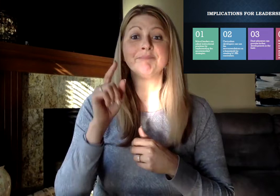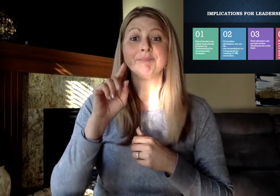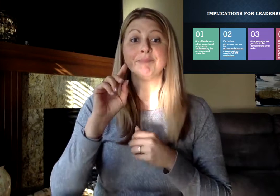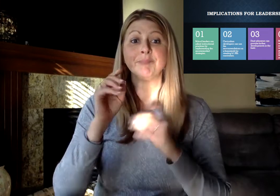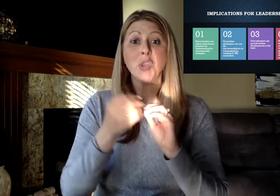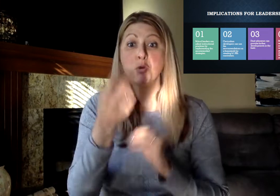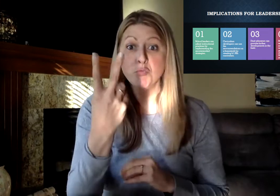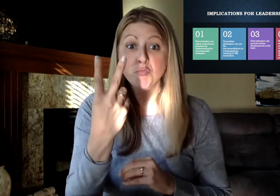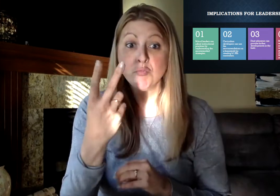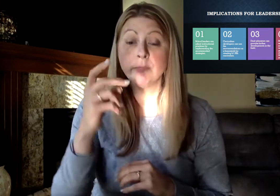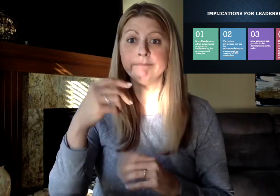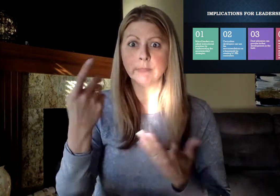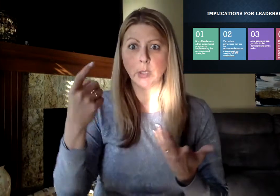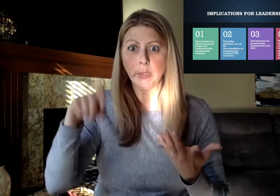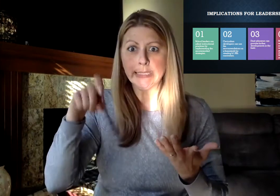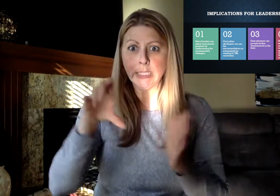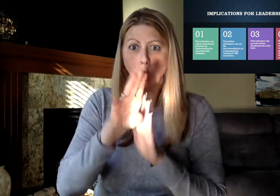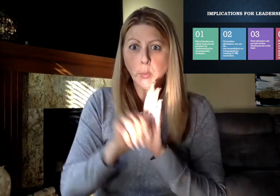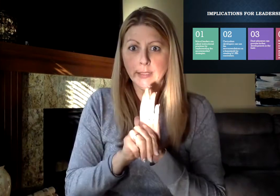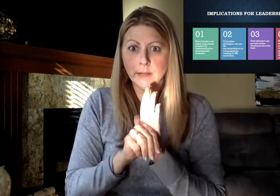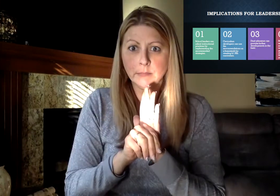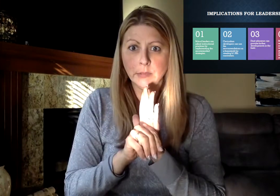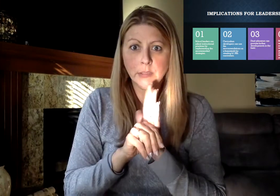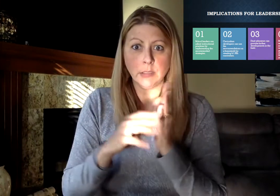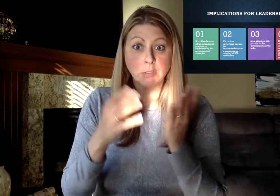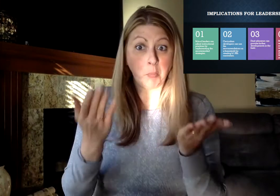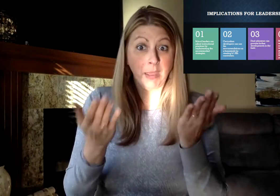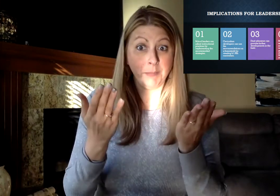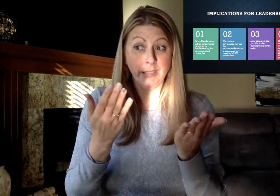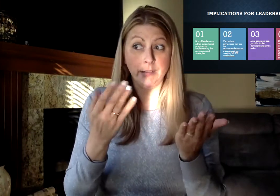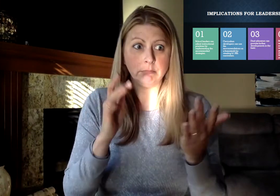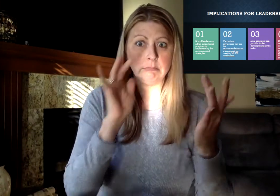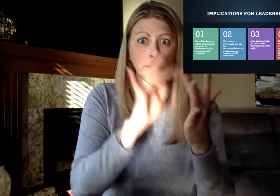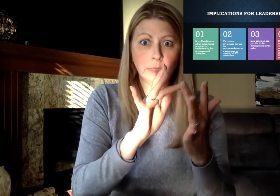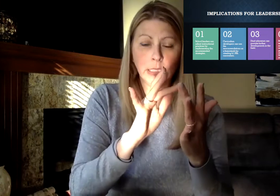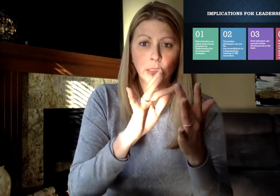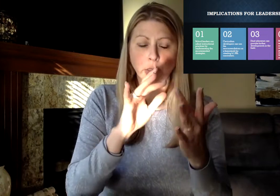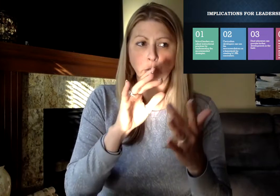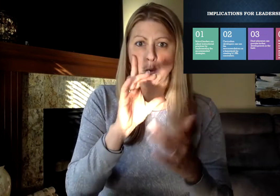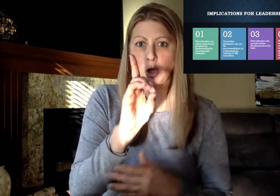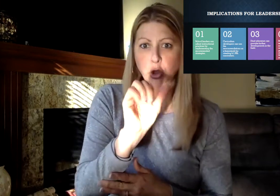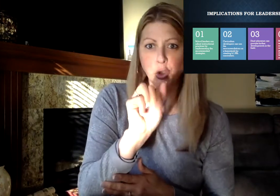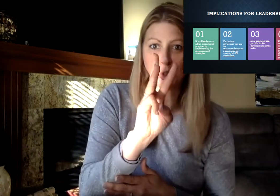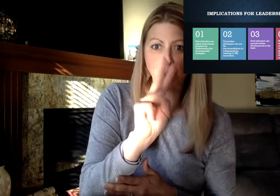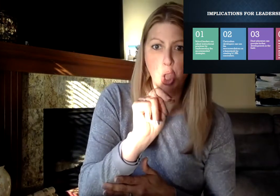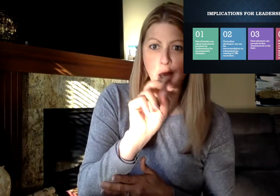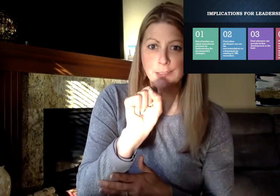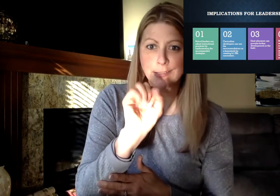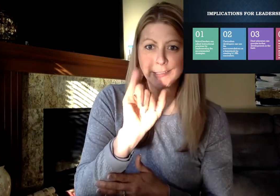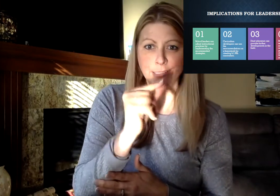Let's take some action. Number 2, we need curriculum. We should be reaching out to